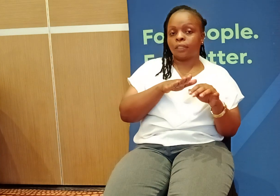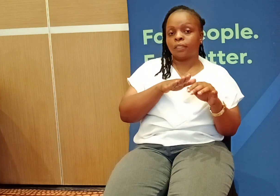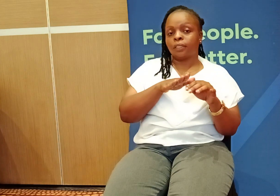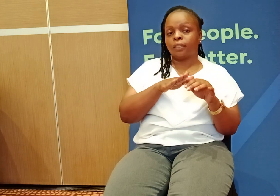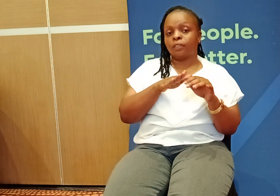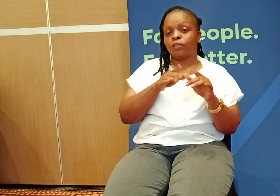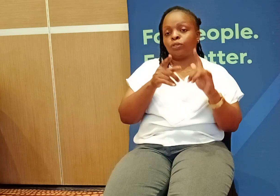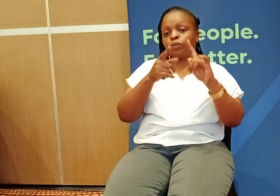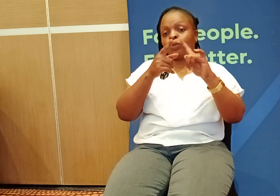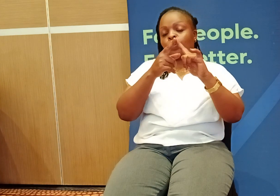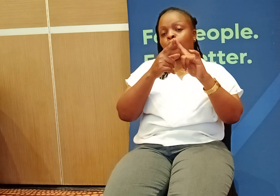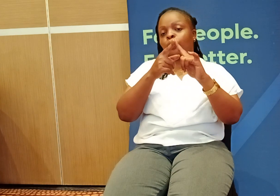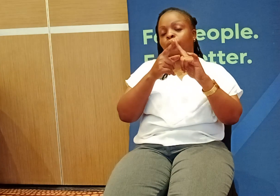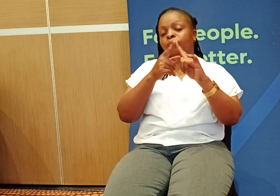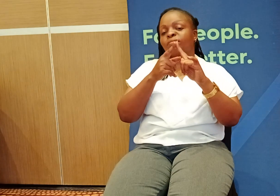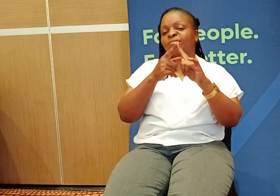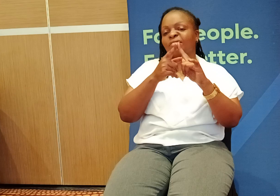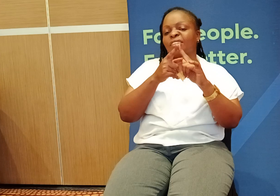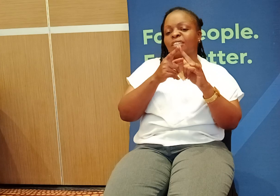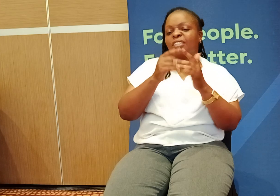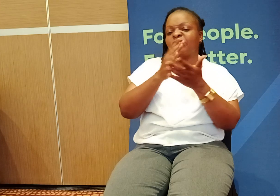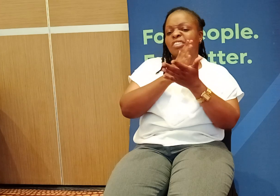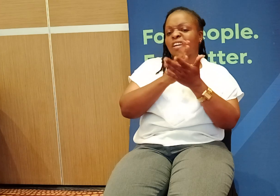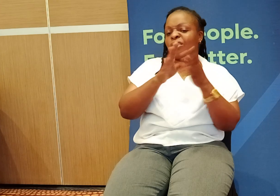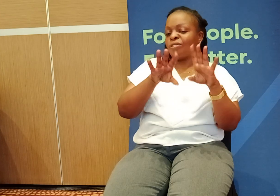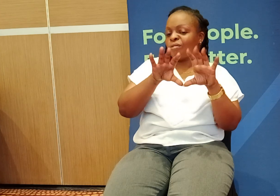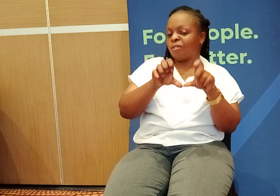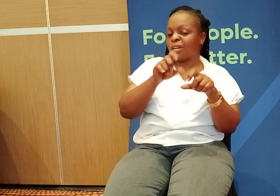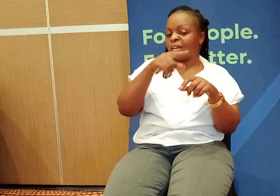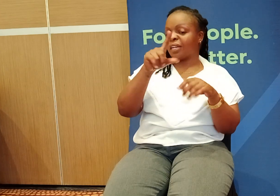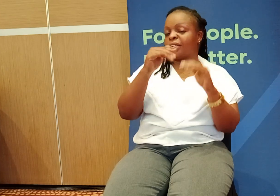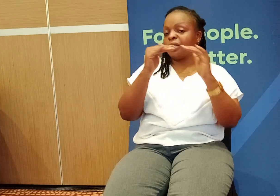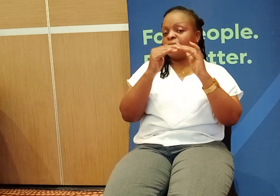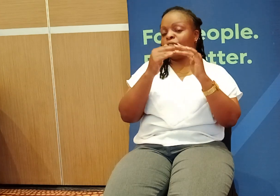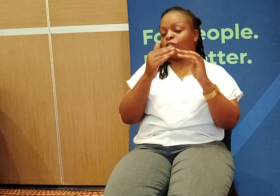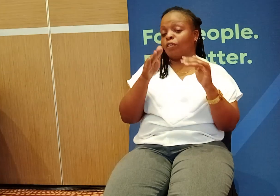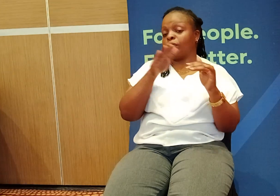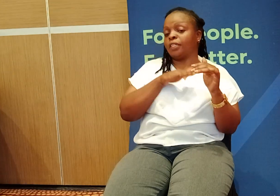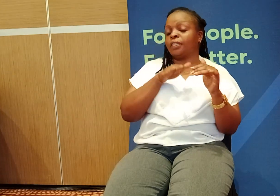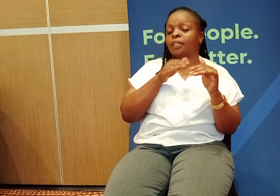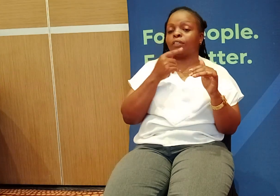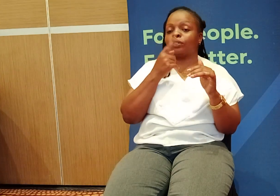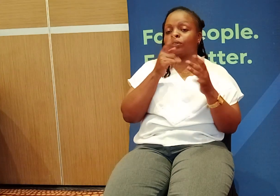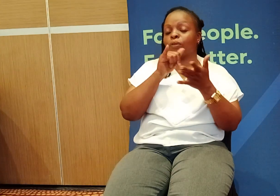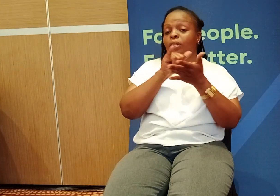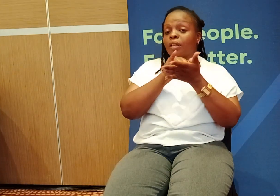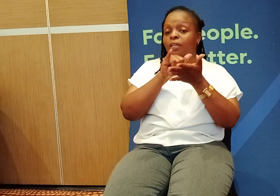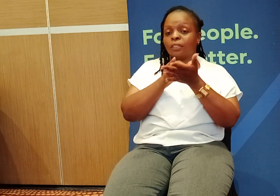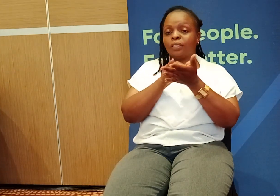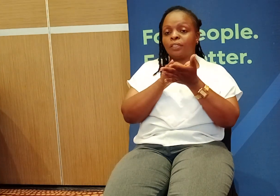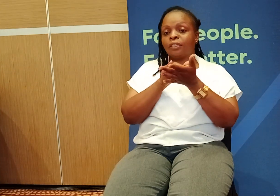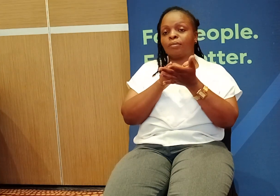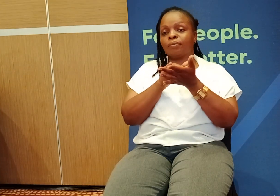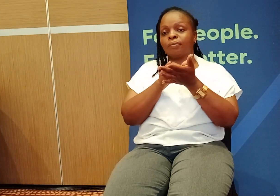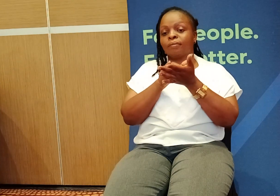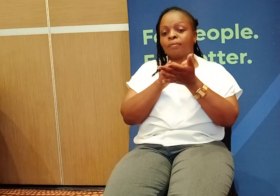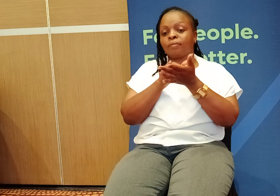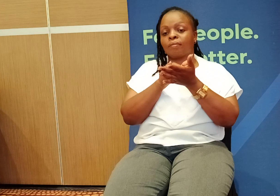to the shareholder the right level of return. So that's I think that is a fairly